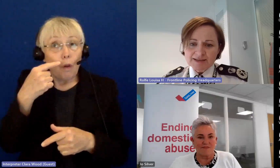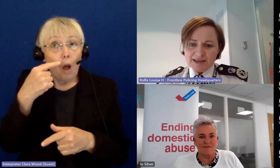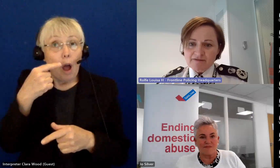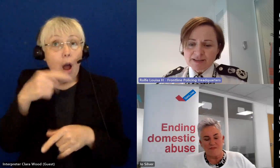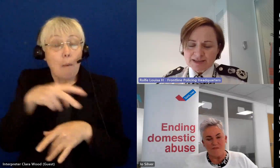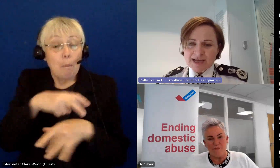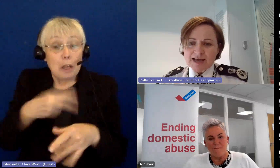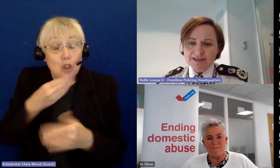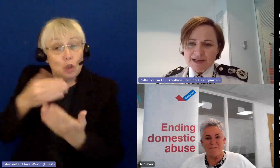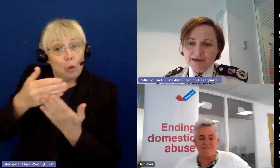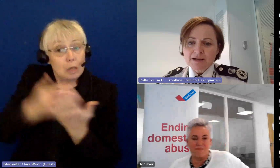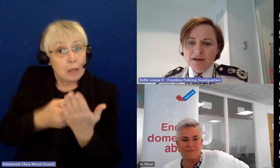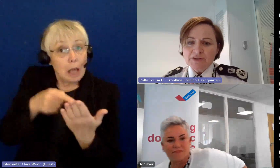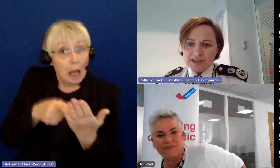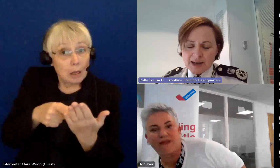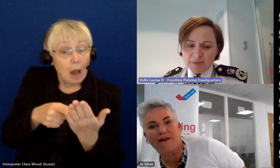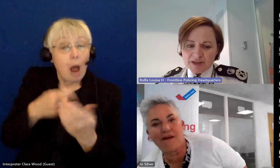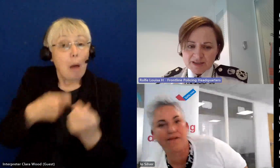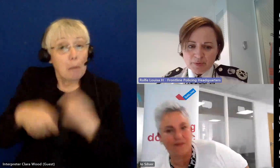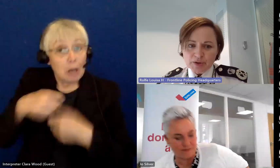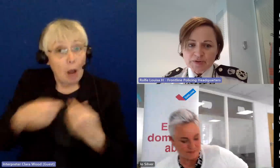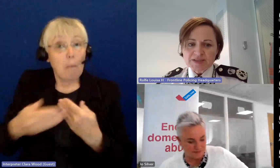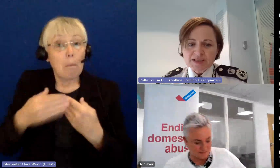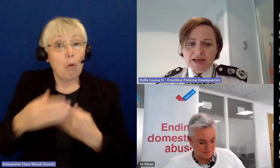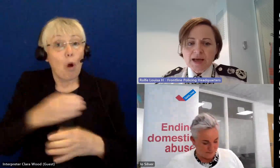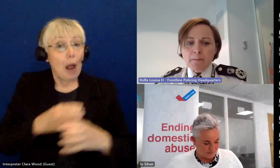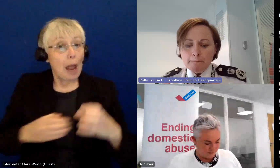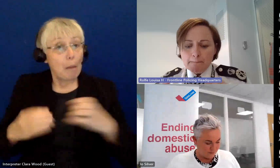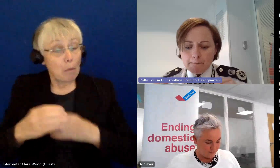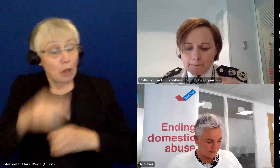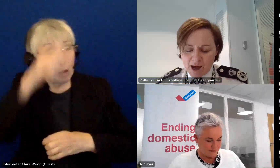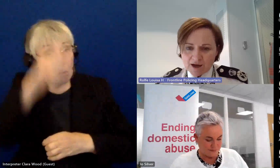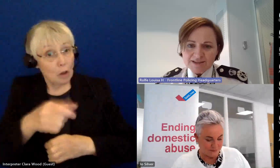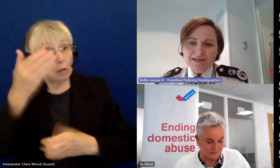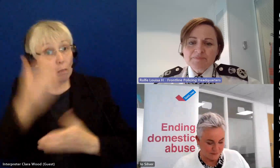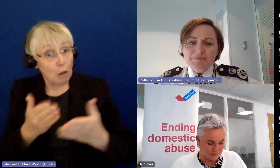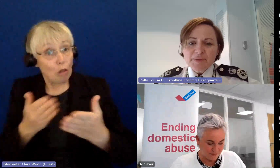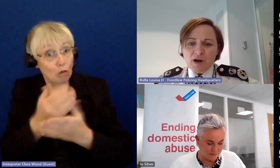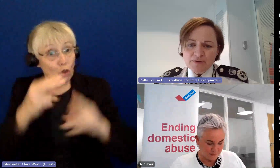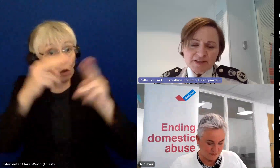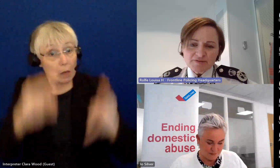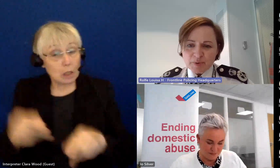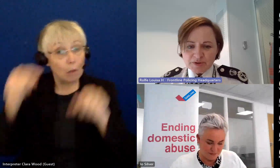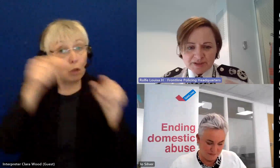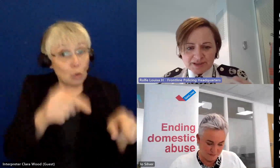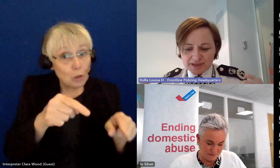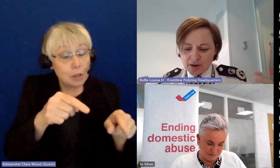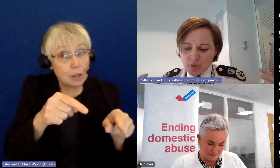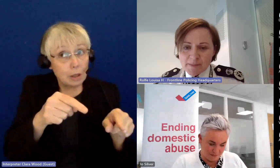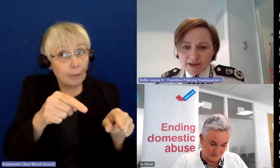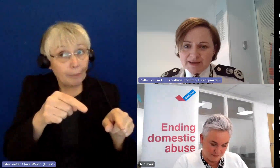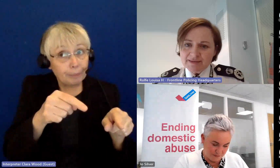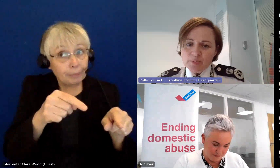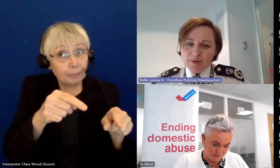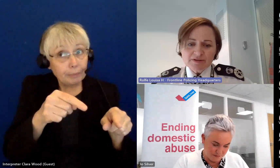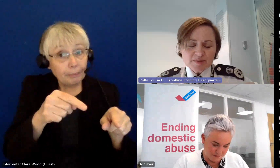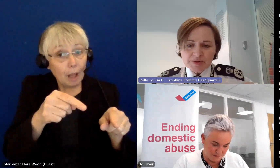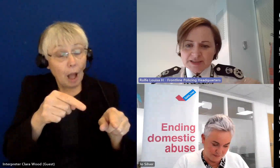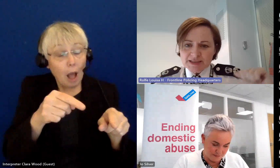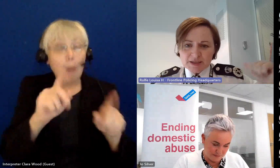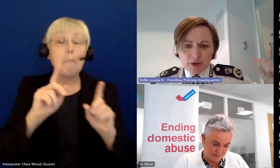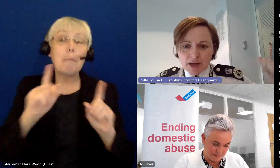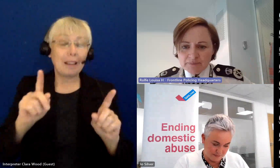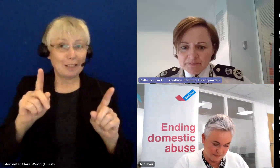victims and their understanding of the dynamics of abuse. But our first responders, 1 minute they'll